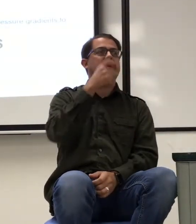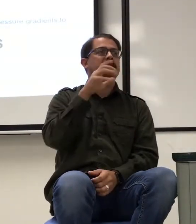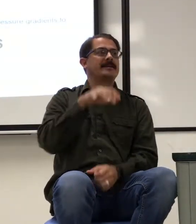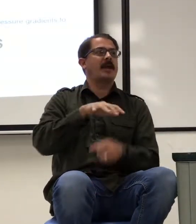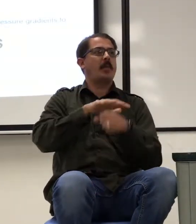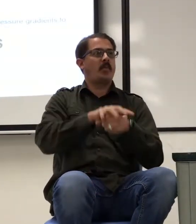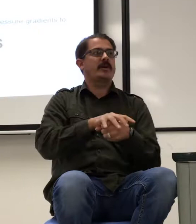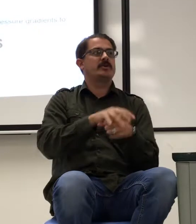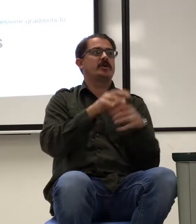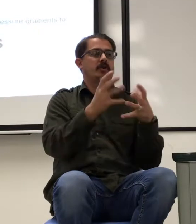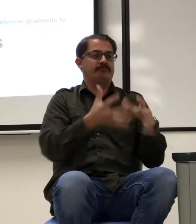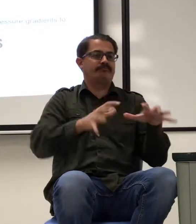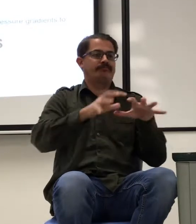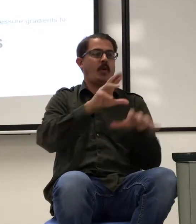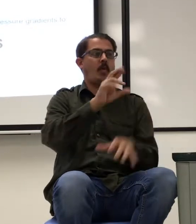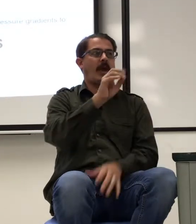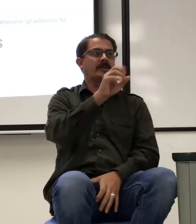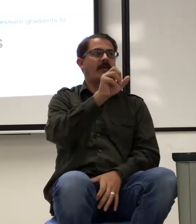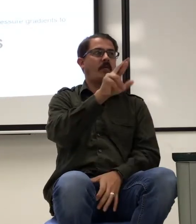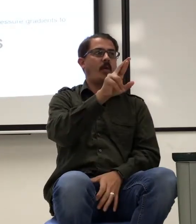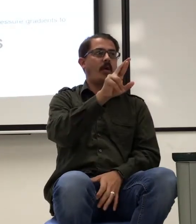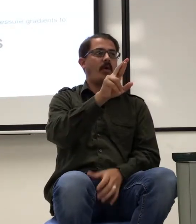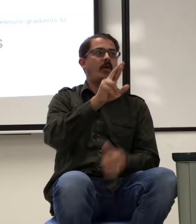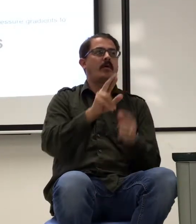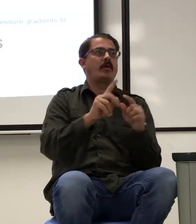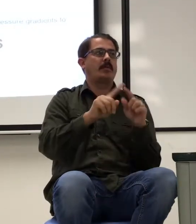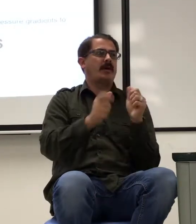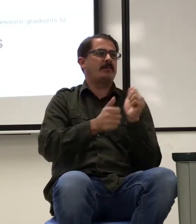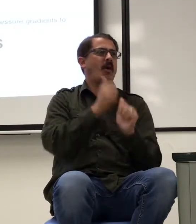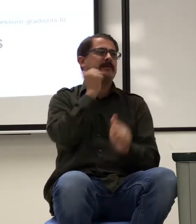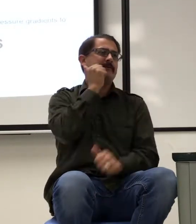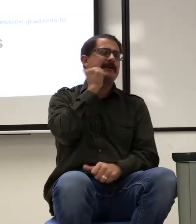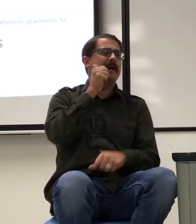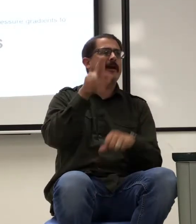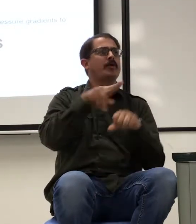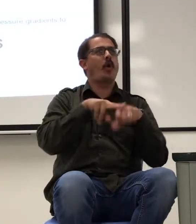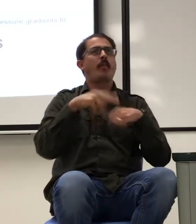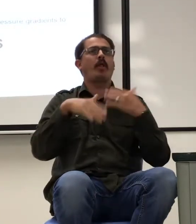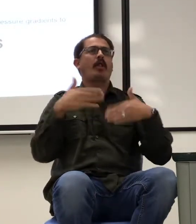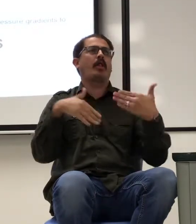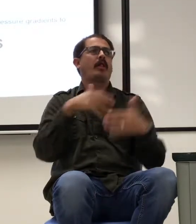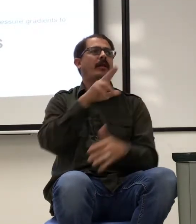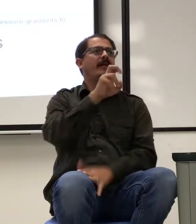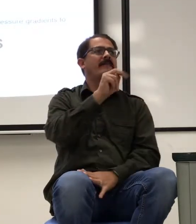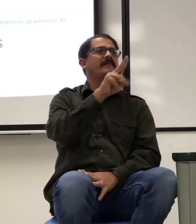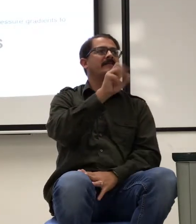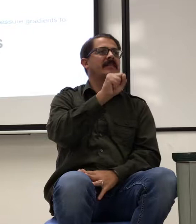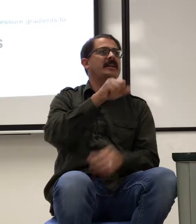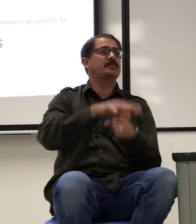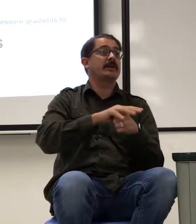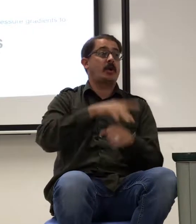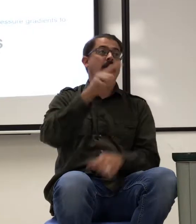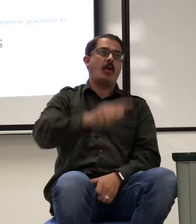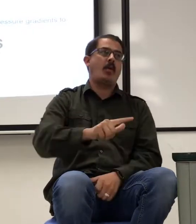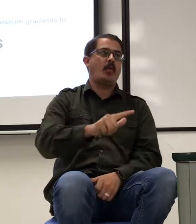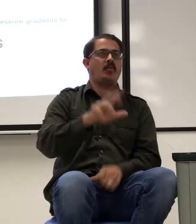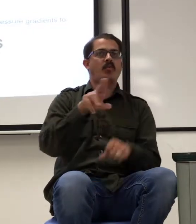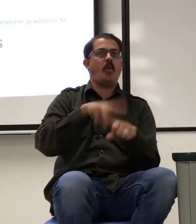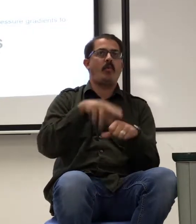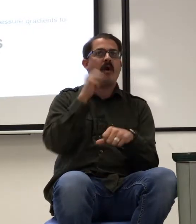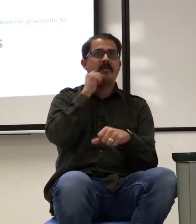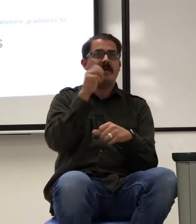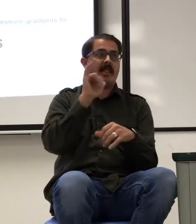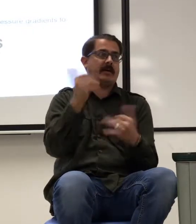reservoir. But, well, most every day when things are normal, venous pressures are very low. So the question I